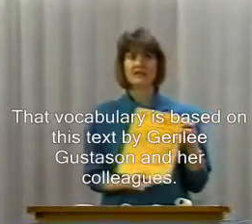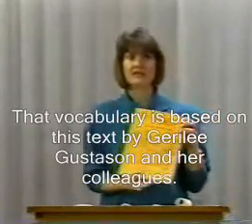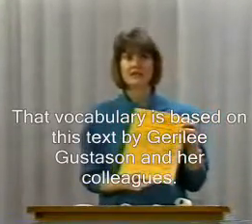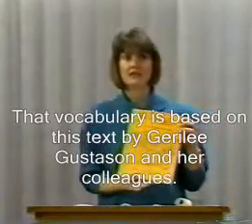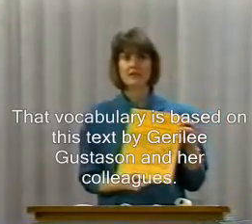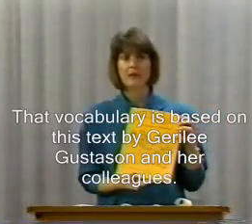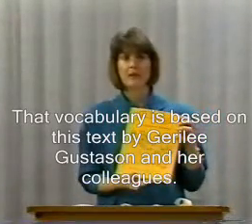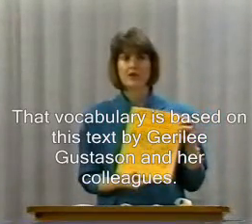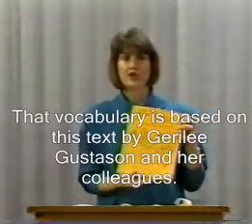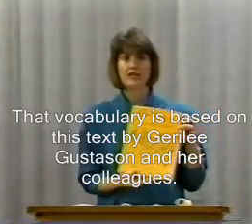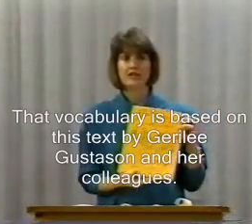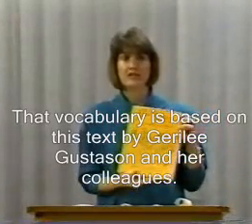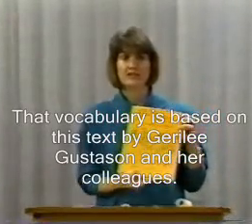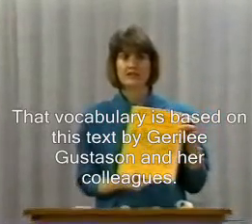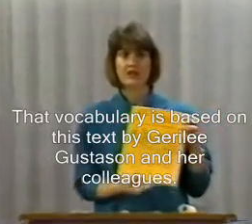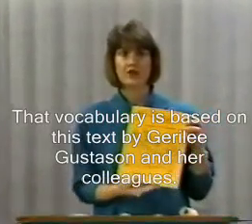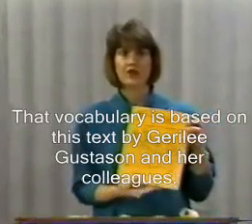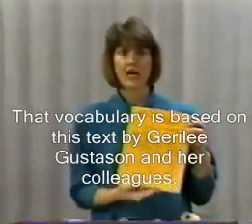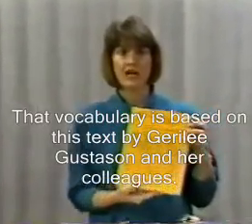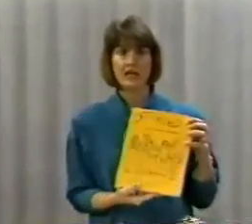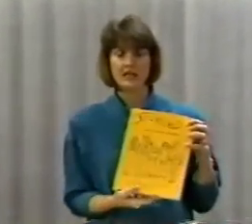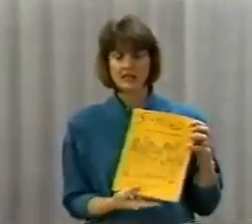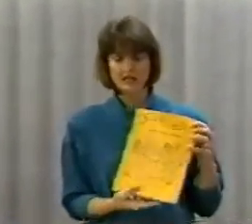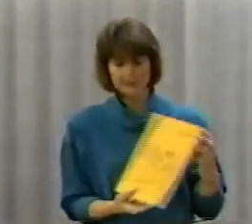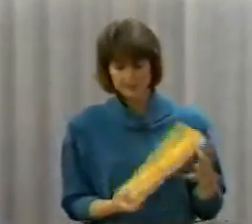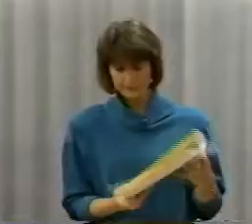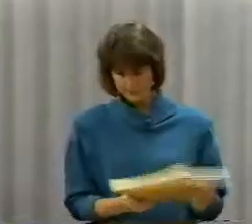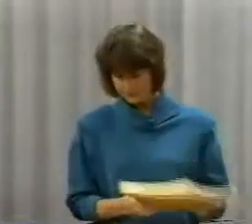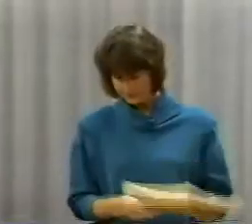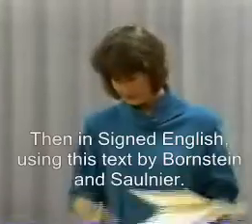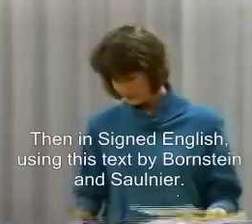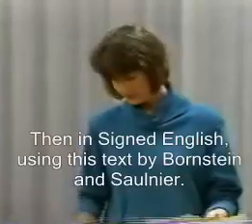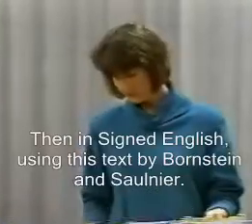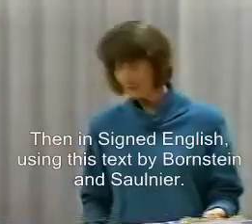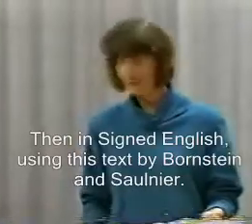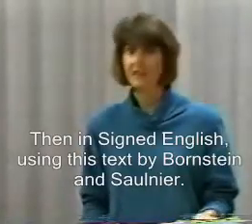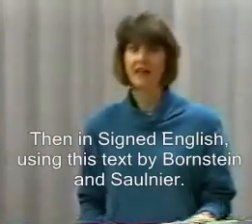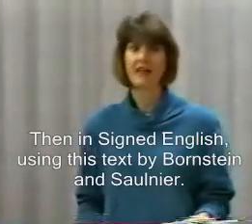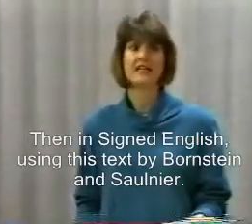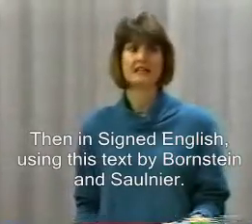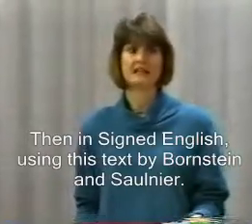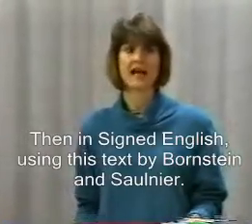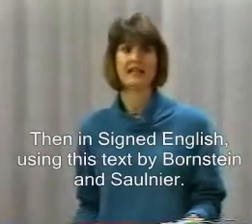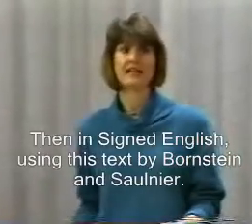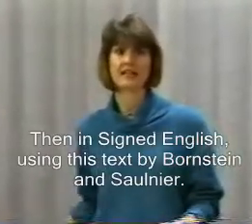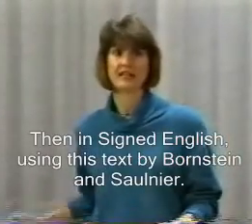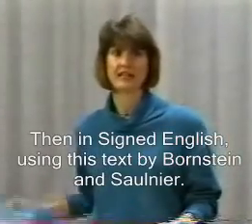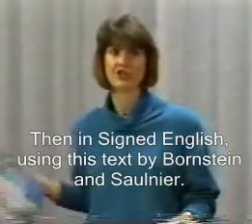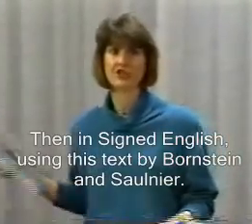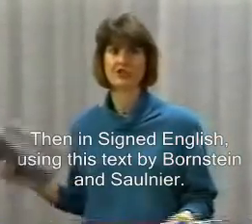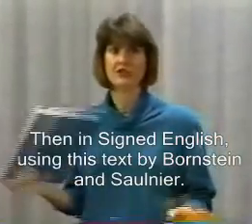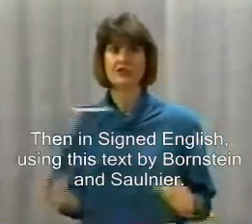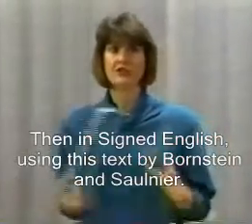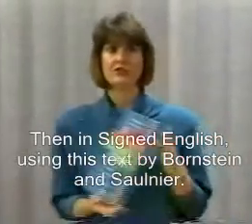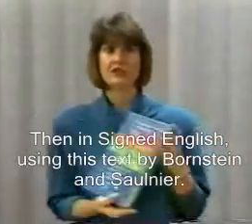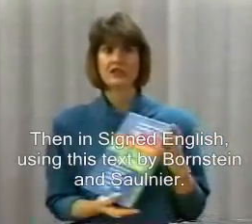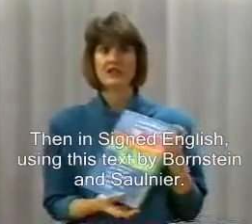text by Geraldine Gustafson and her colleagues. Then in Signed English, using